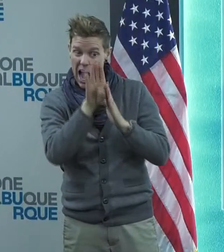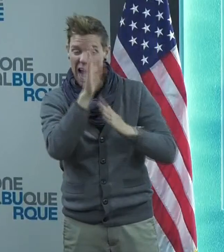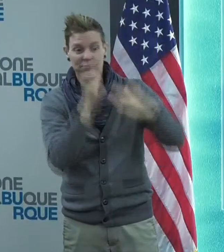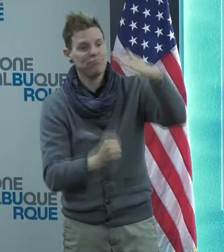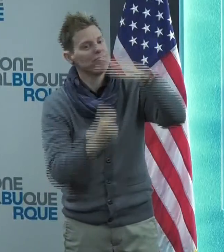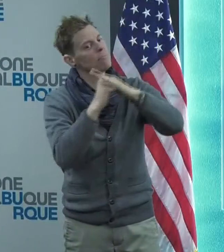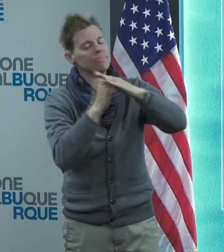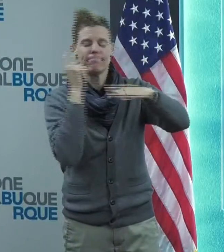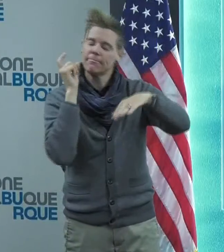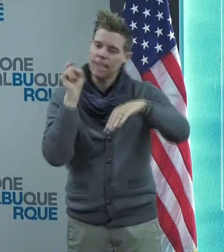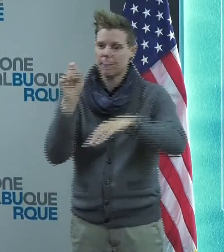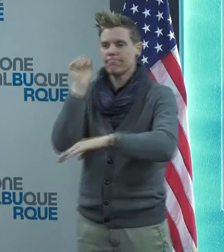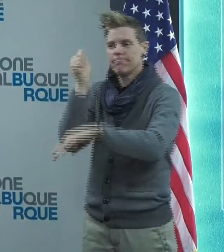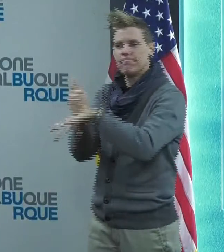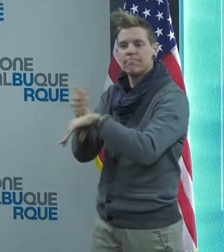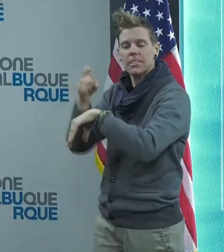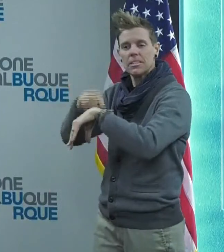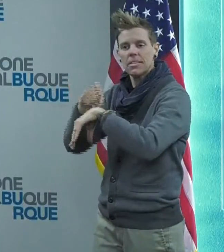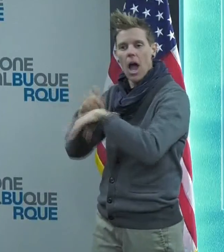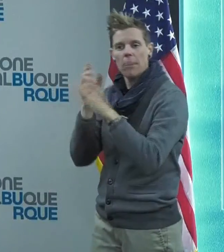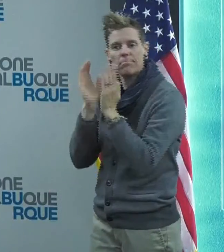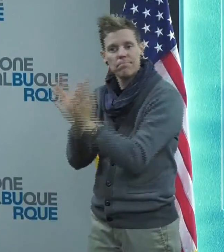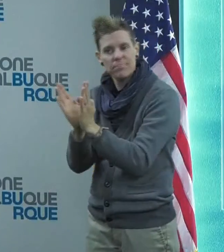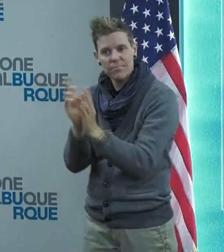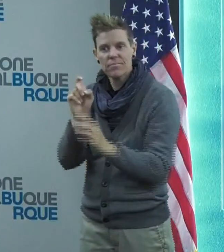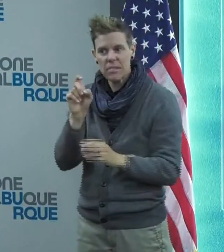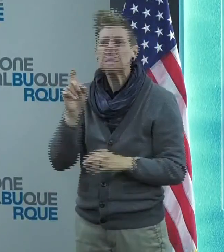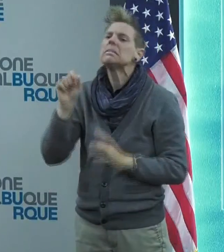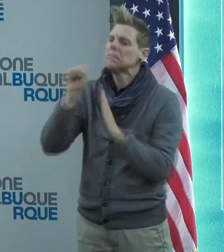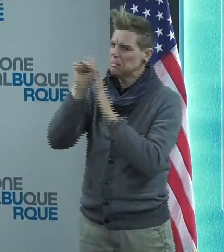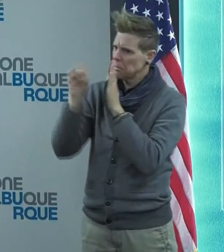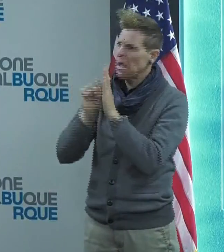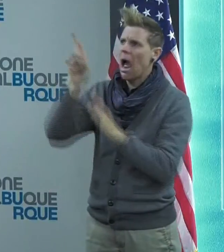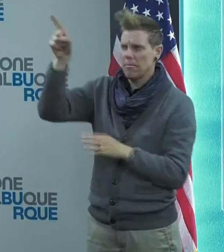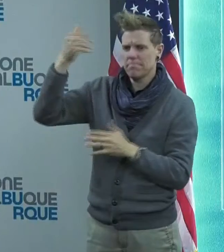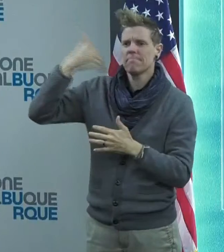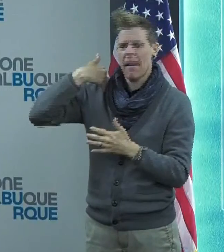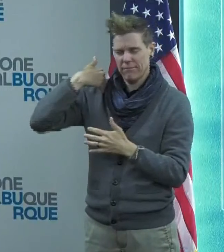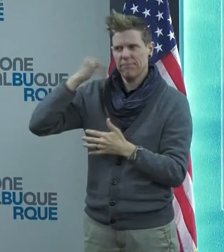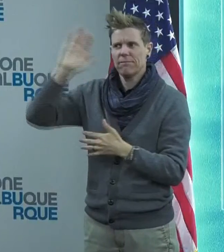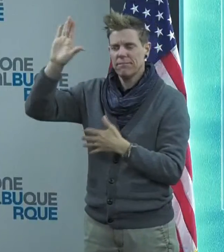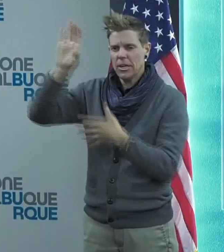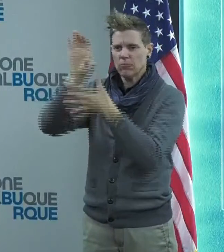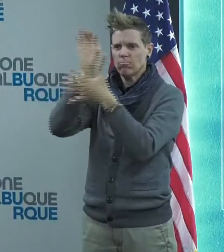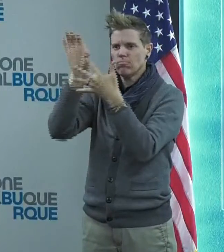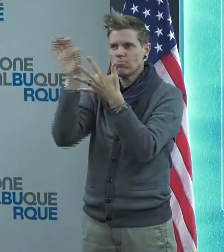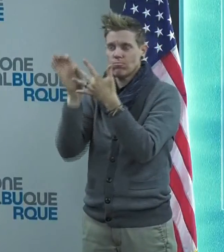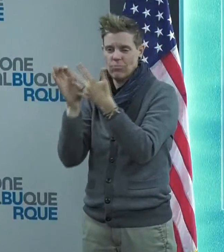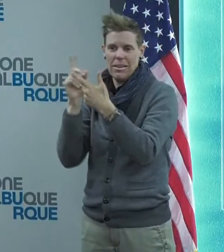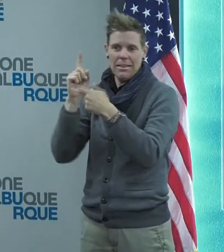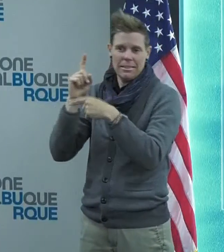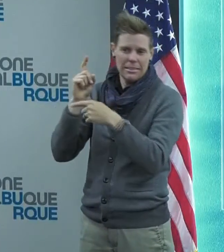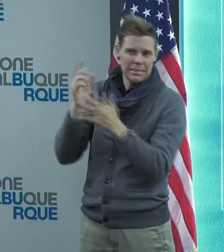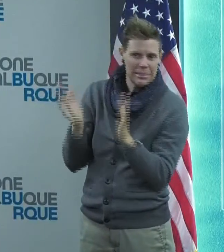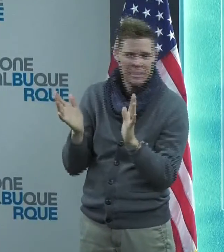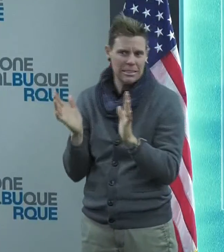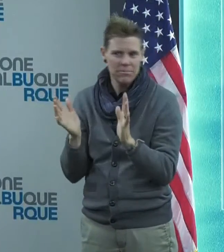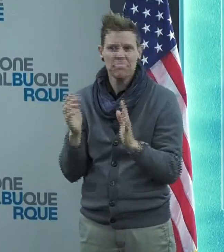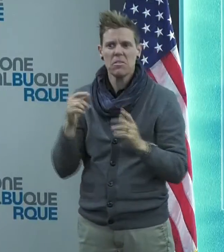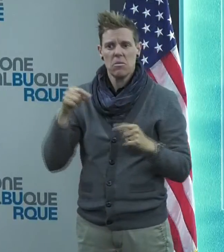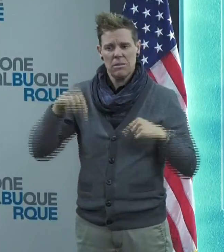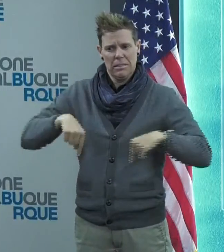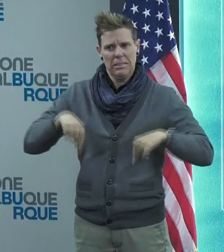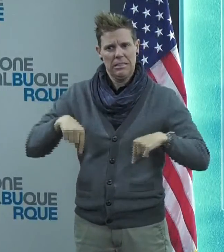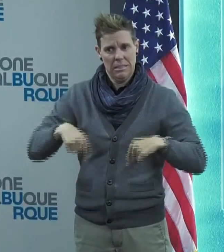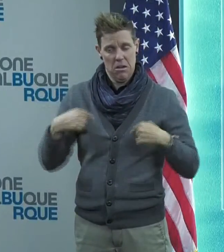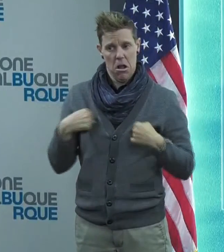so we're really queuing off their criteria. We don't see the need to have a specific criteria for us at this time. I also